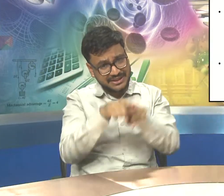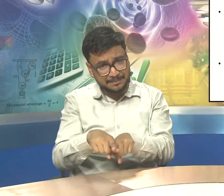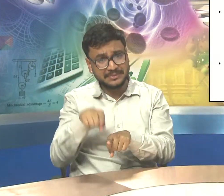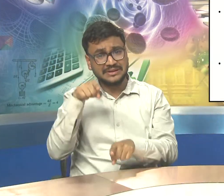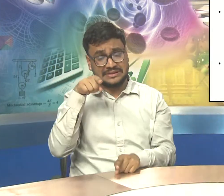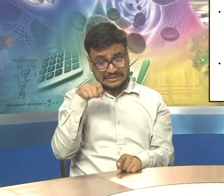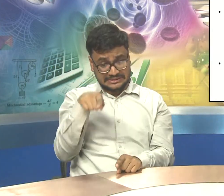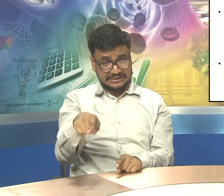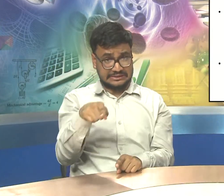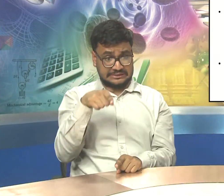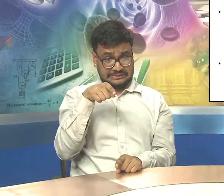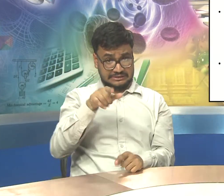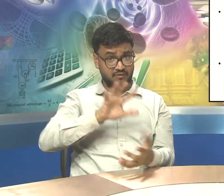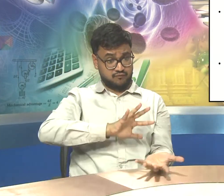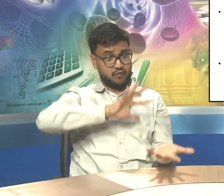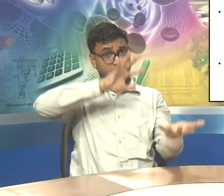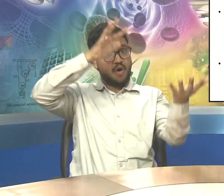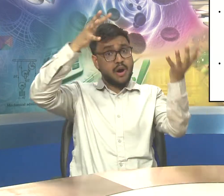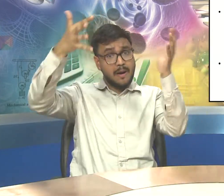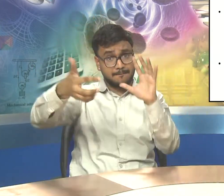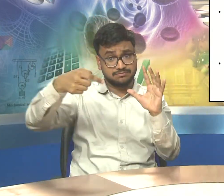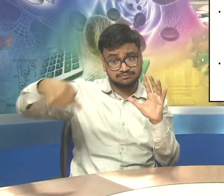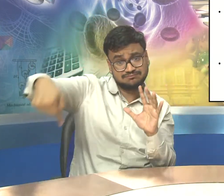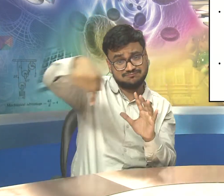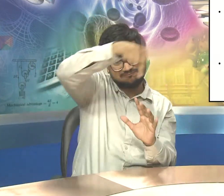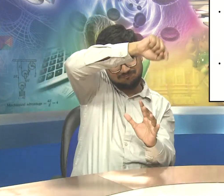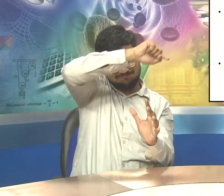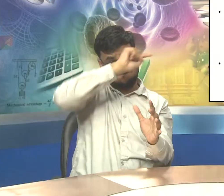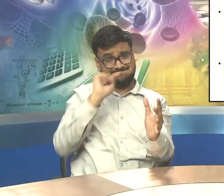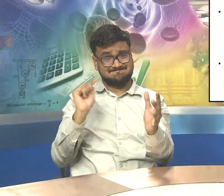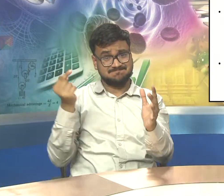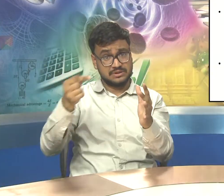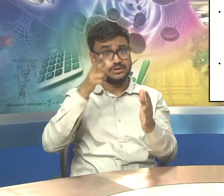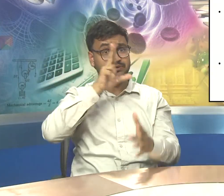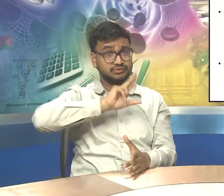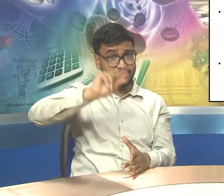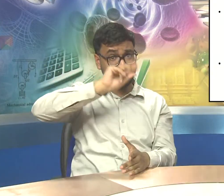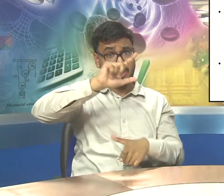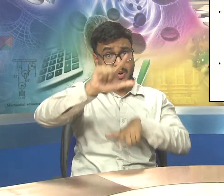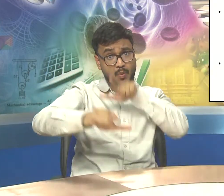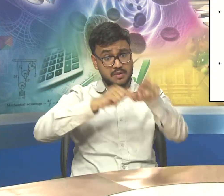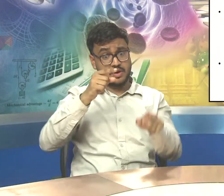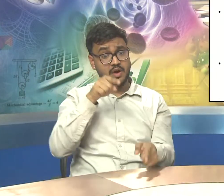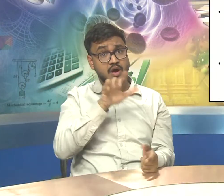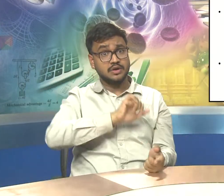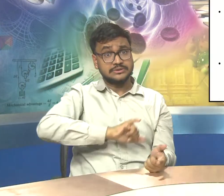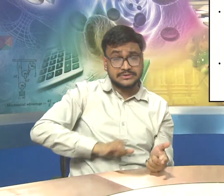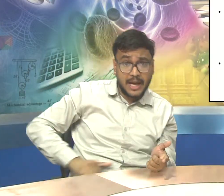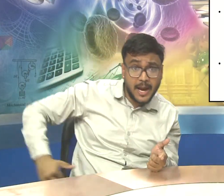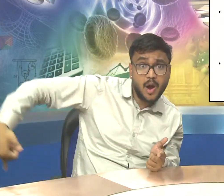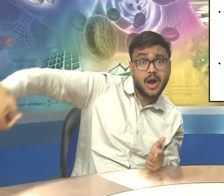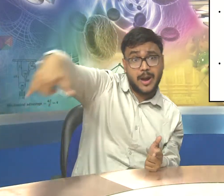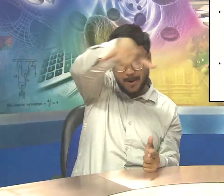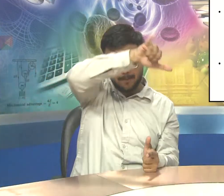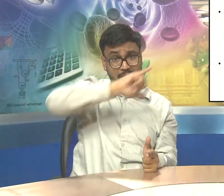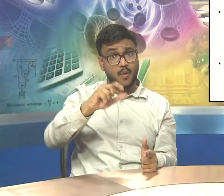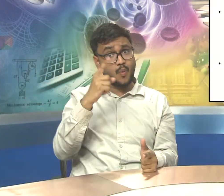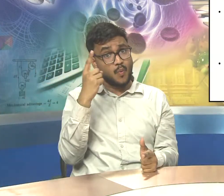Next, like spoken languages, sign languages are also